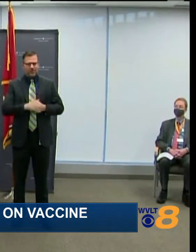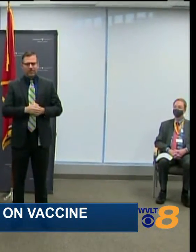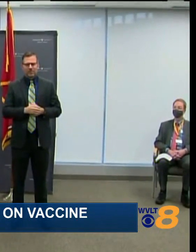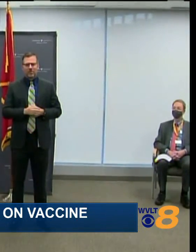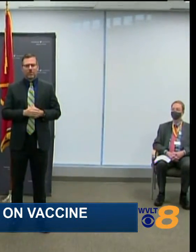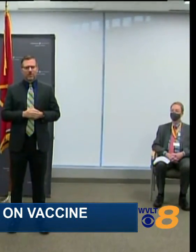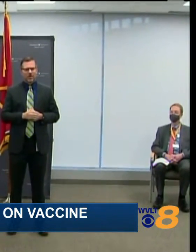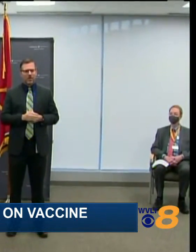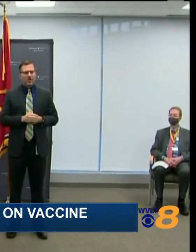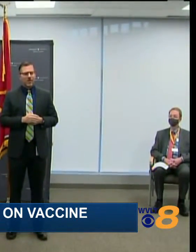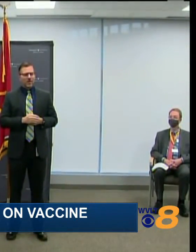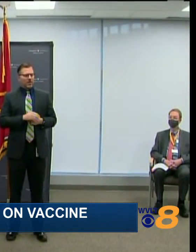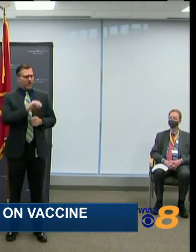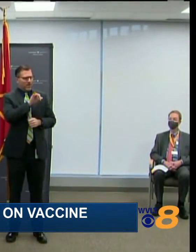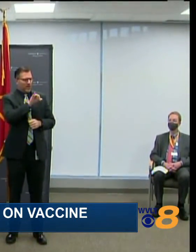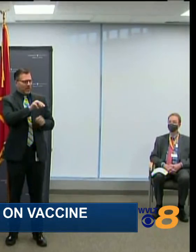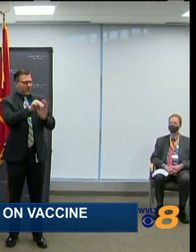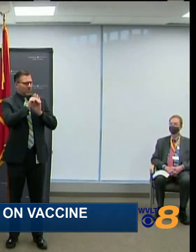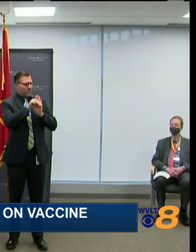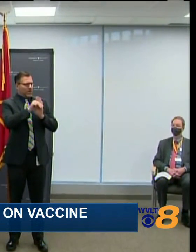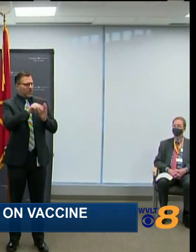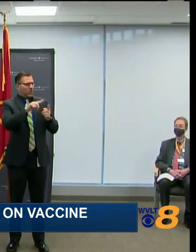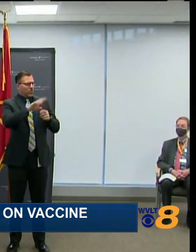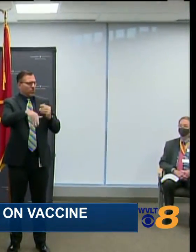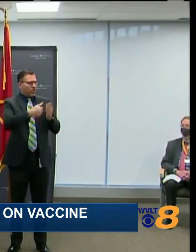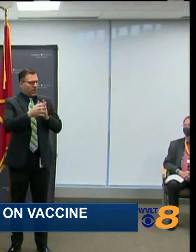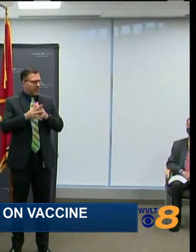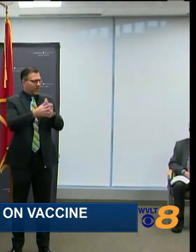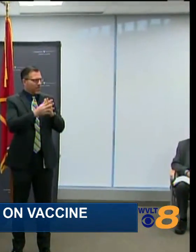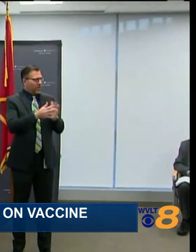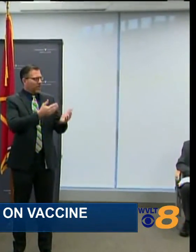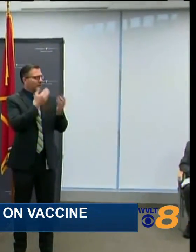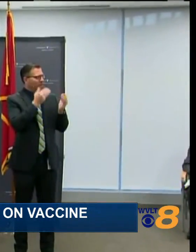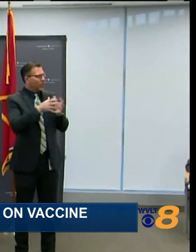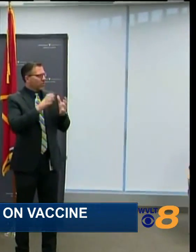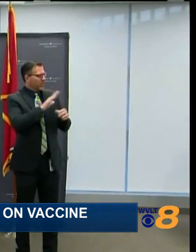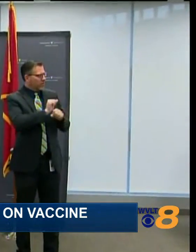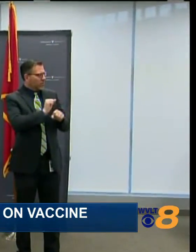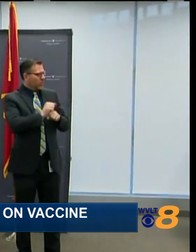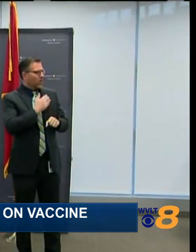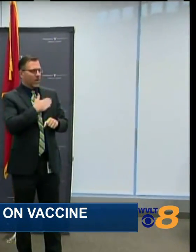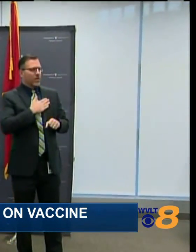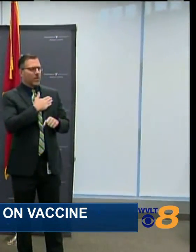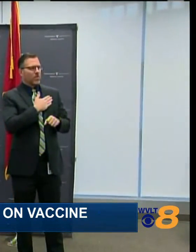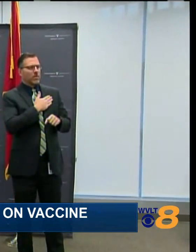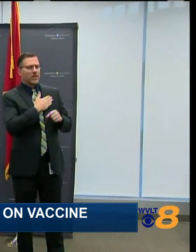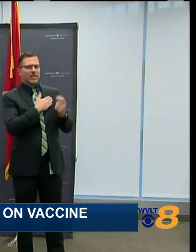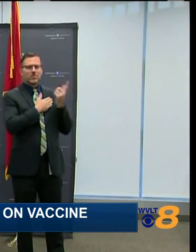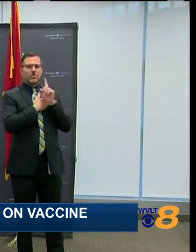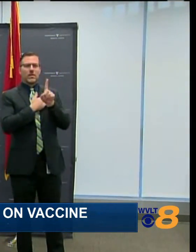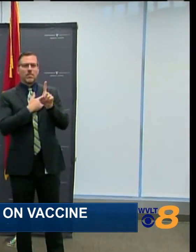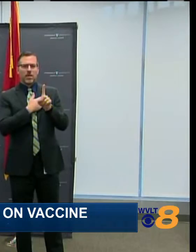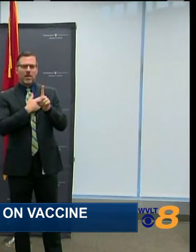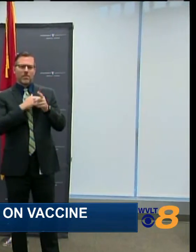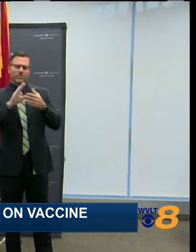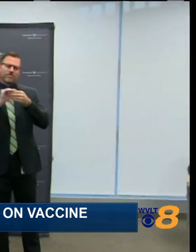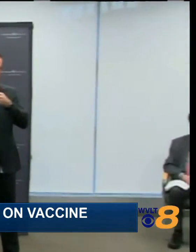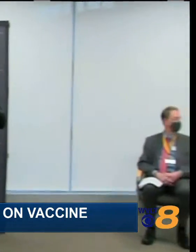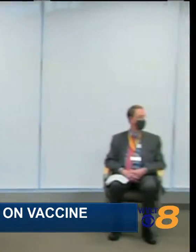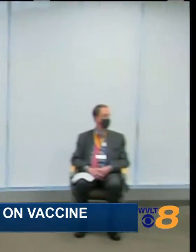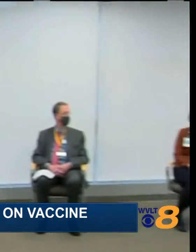the model that it is to all of America. So thank you for your work there. And if you would please come up and share your perspective on